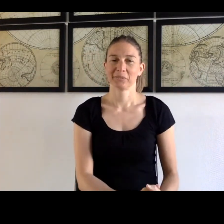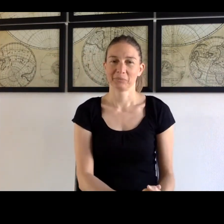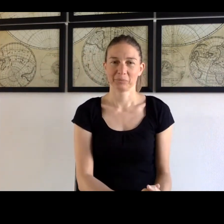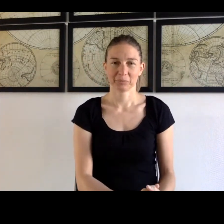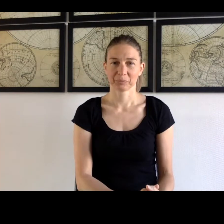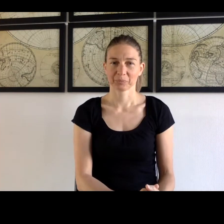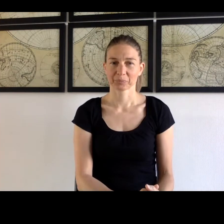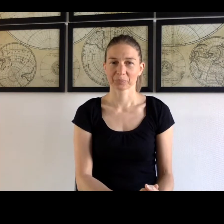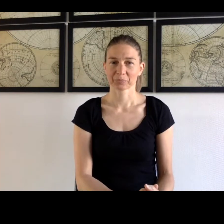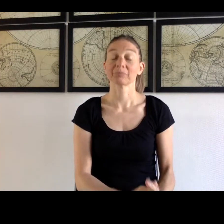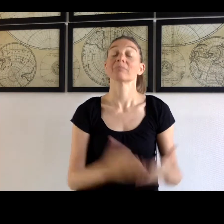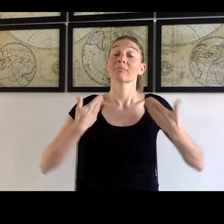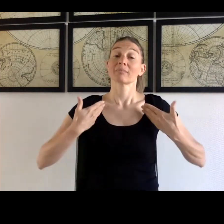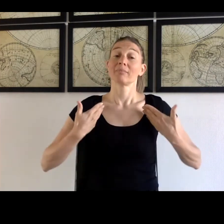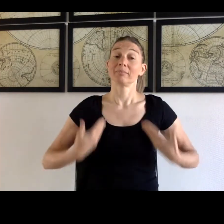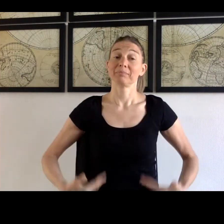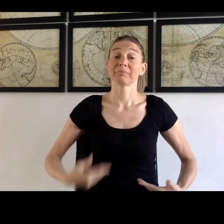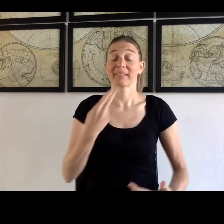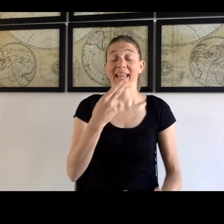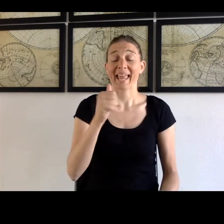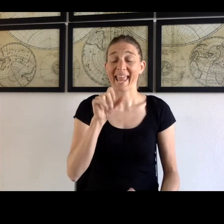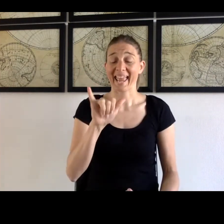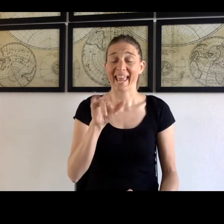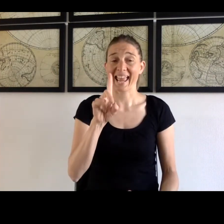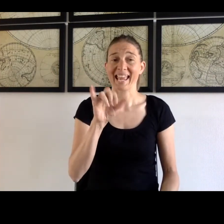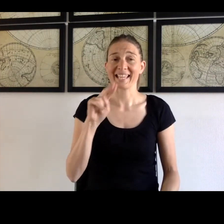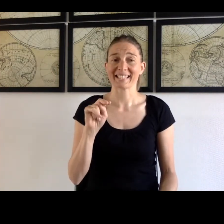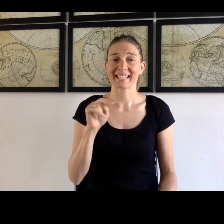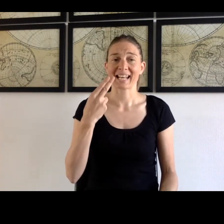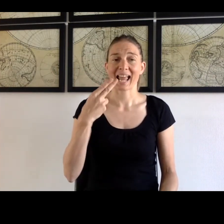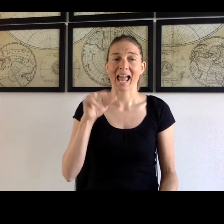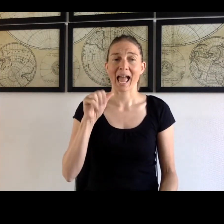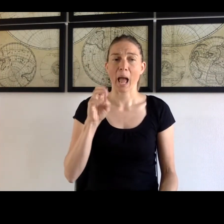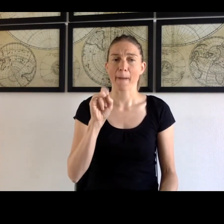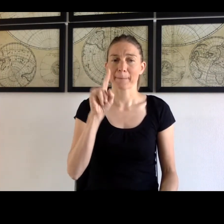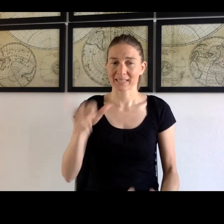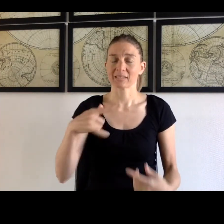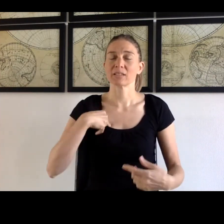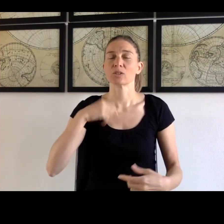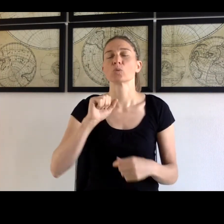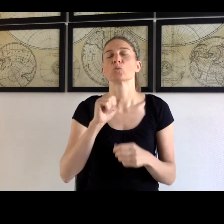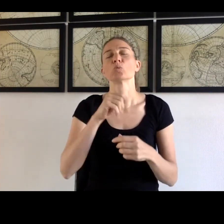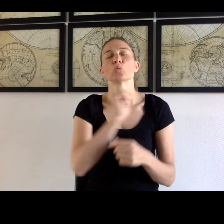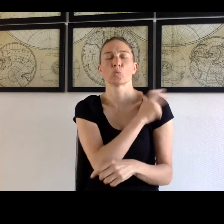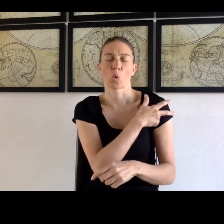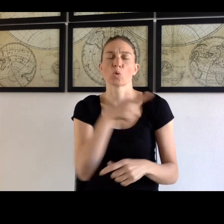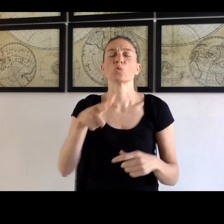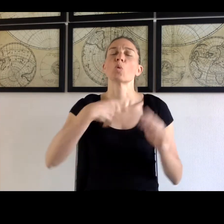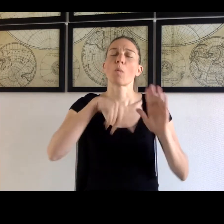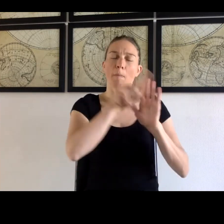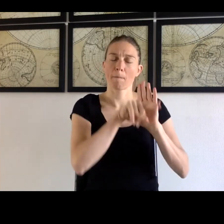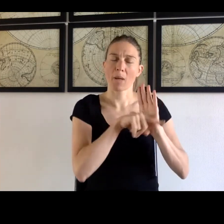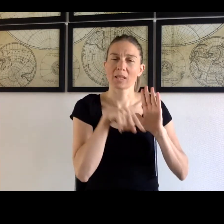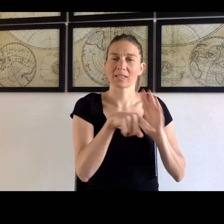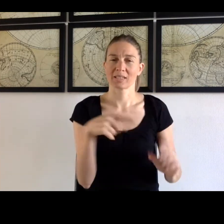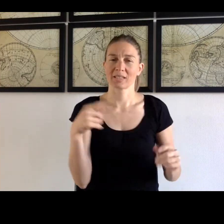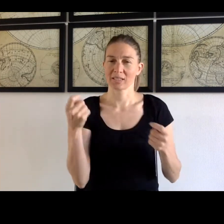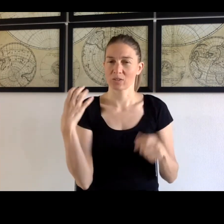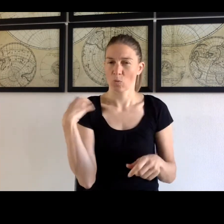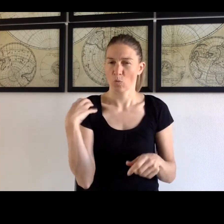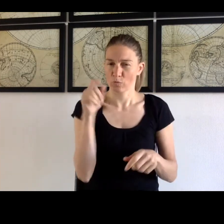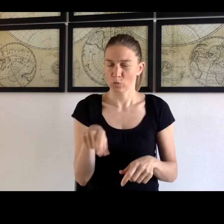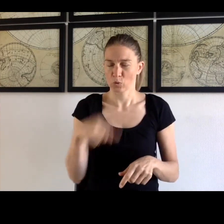Okay, so my name is Hayden Hammersley. I am the Social Policy Officer at the European Disability Forum, and I